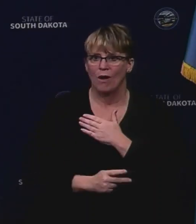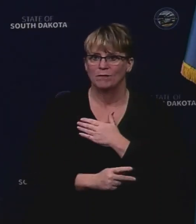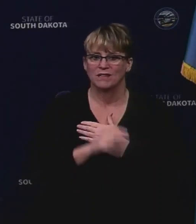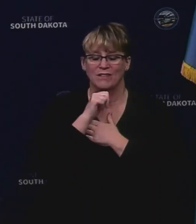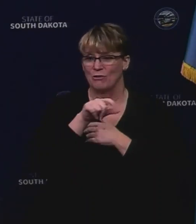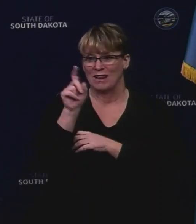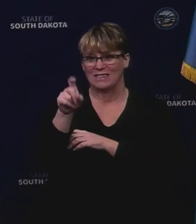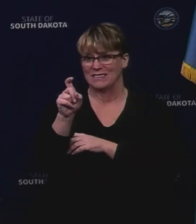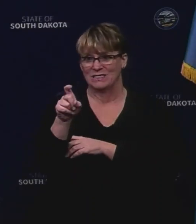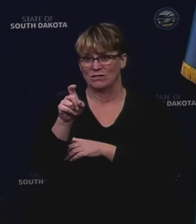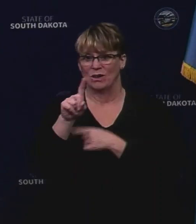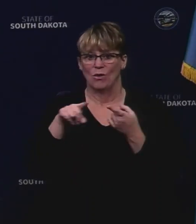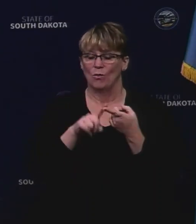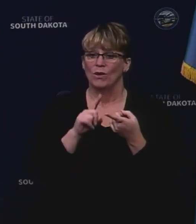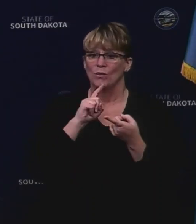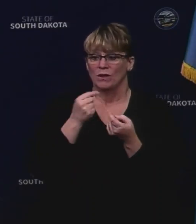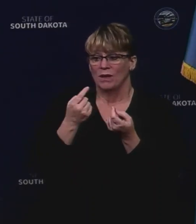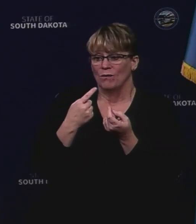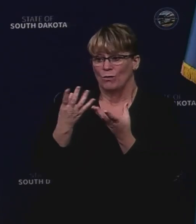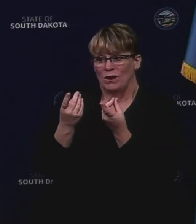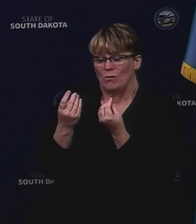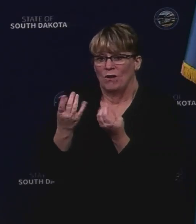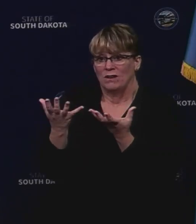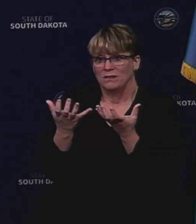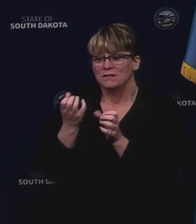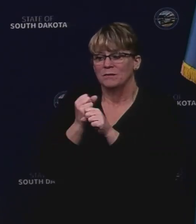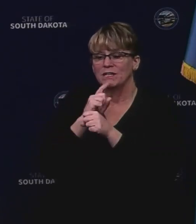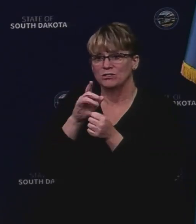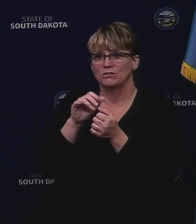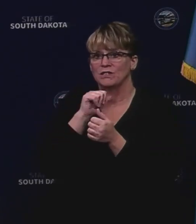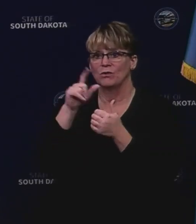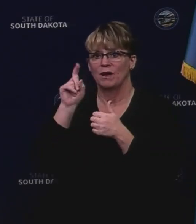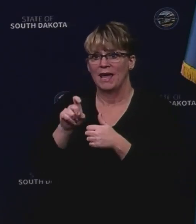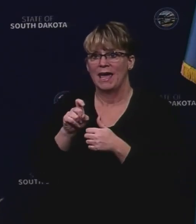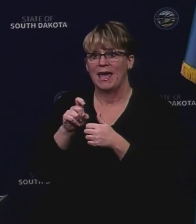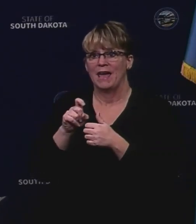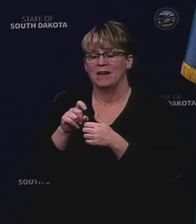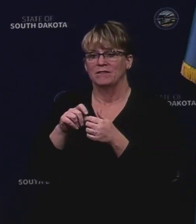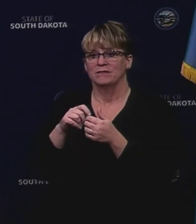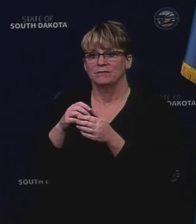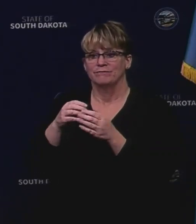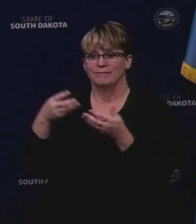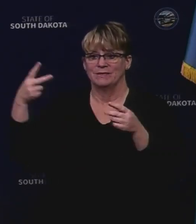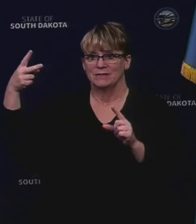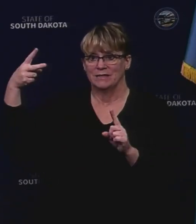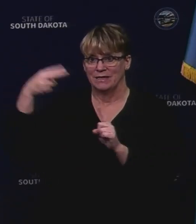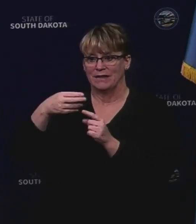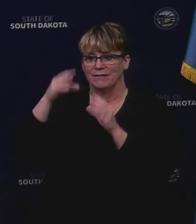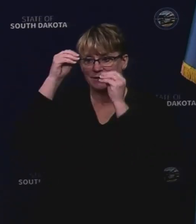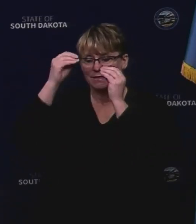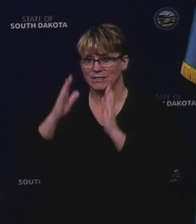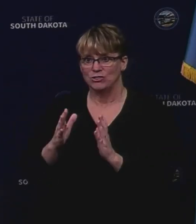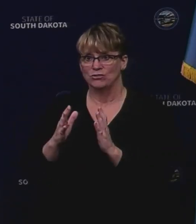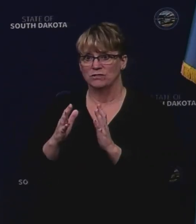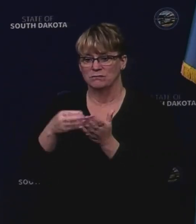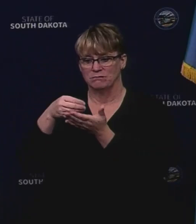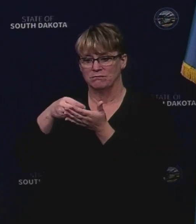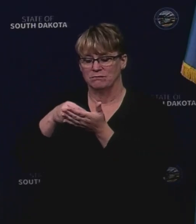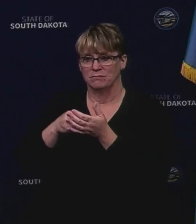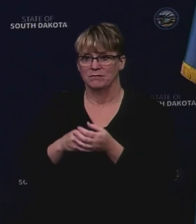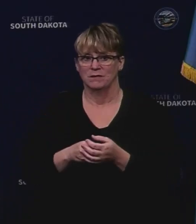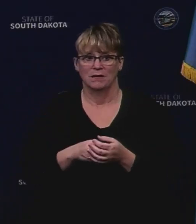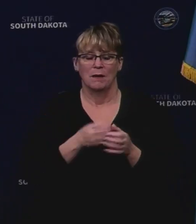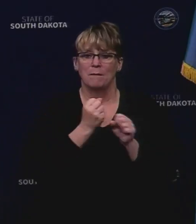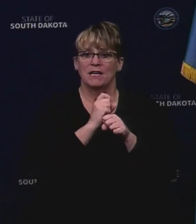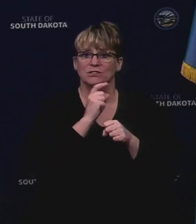aren't really necessary when all I really want to do is make sure that I don't have to slash teacher funding, to make sure that I don't have to